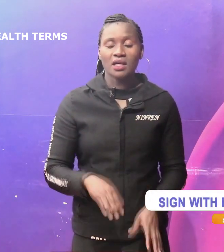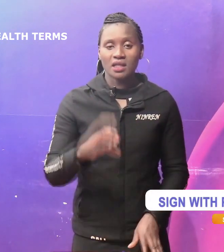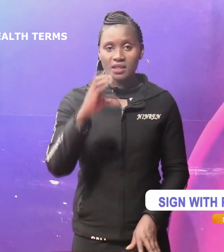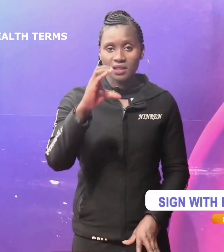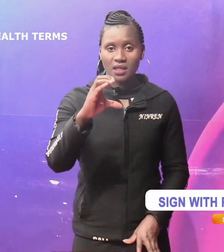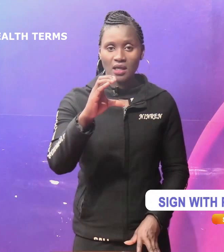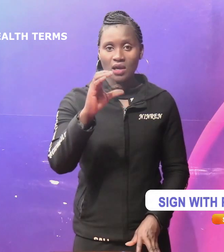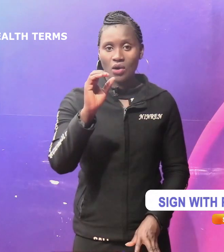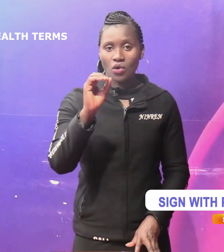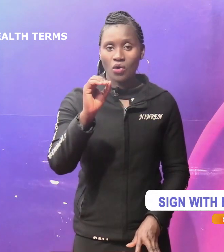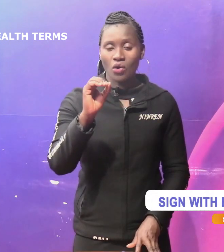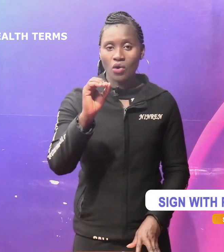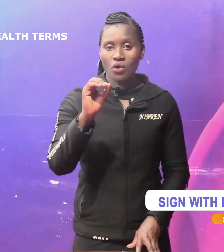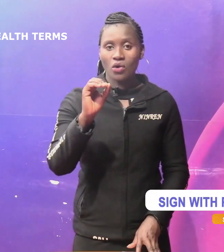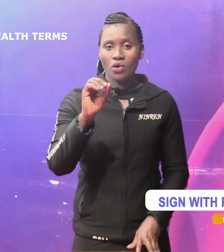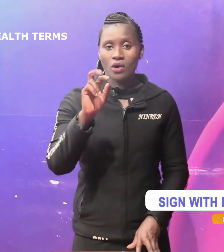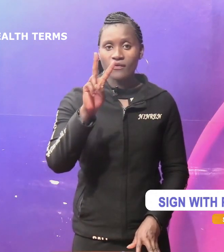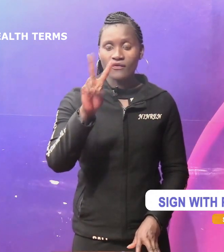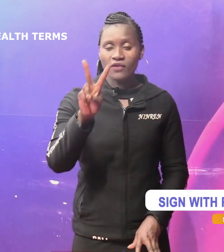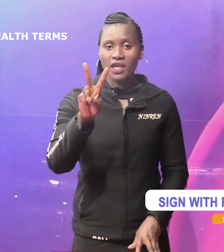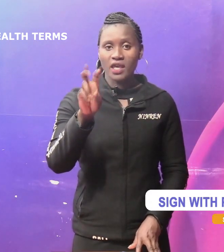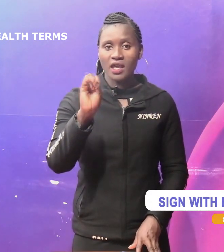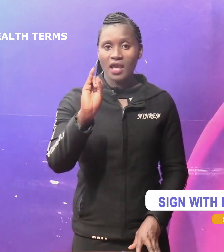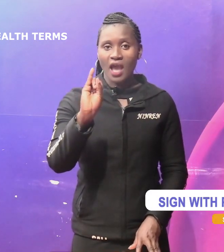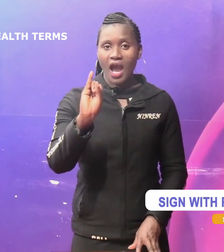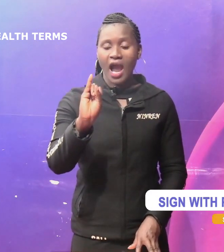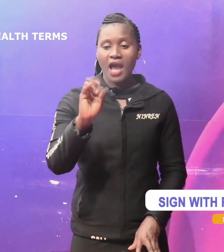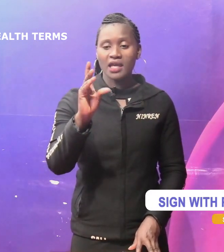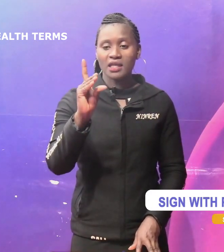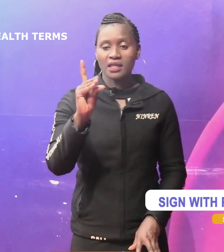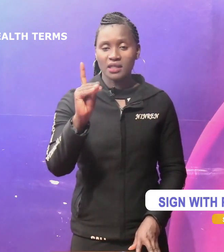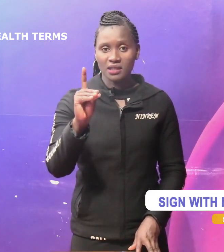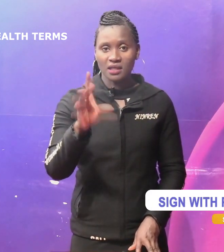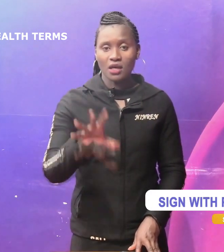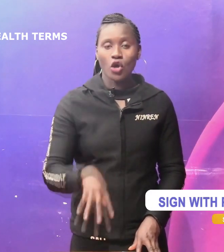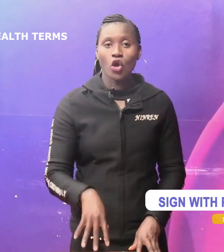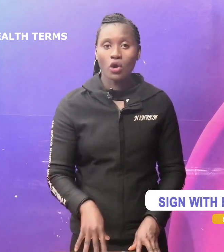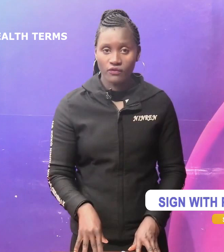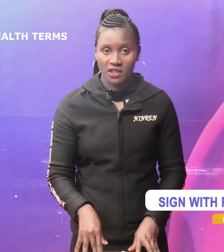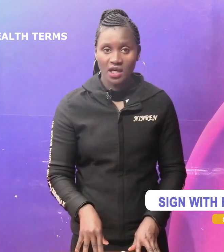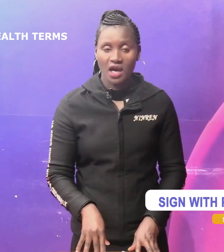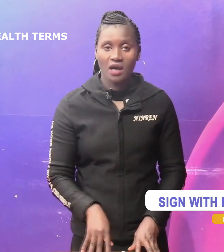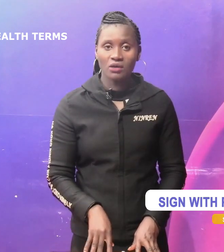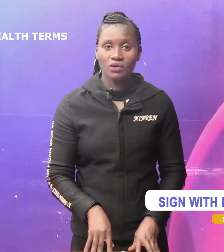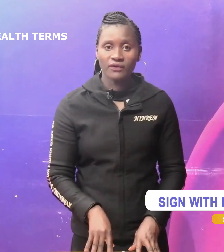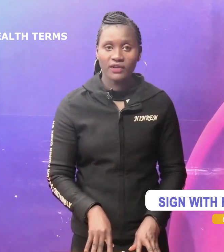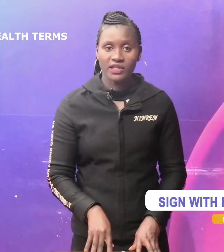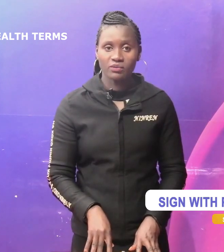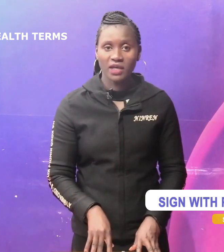C-O-V-I-D. COVID. How do you finger spell it, or